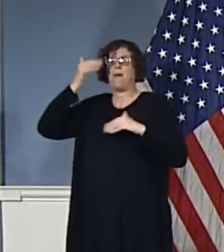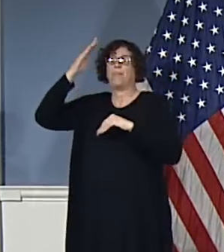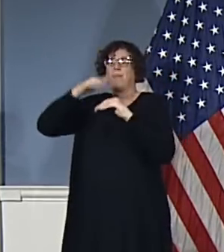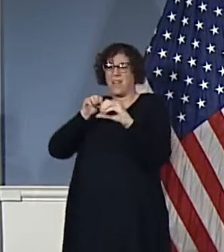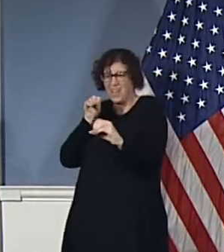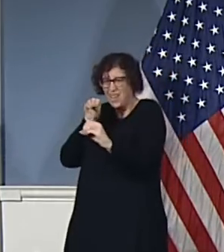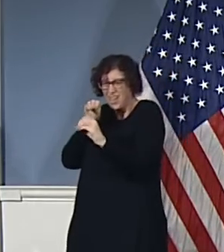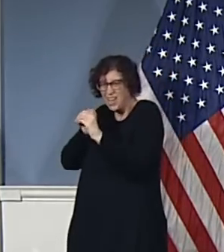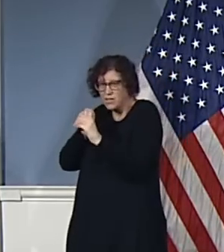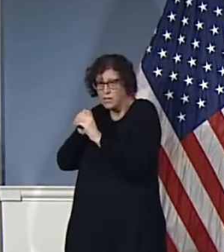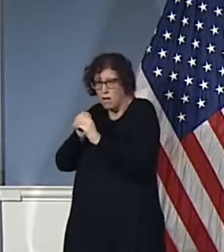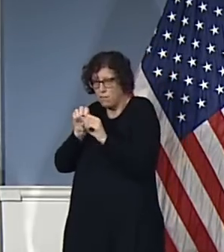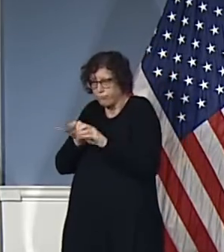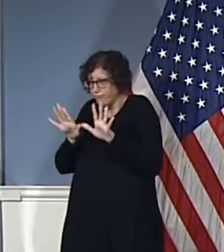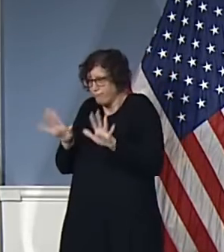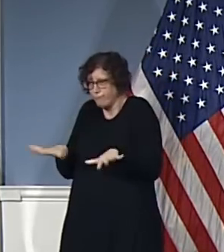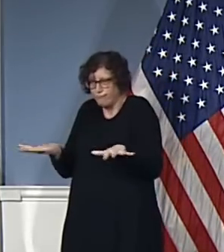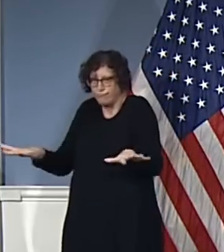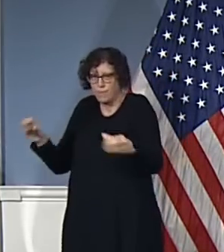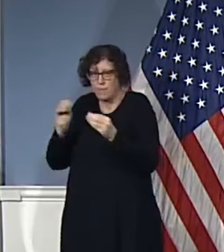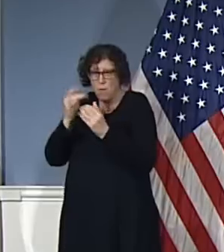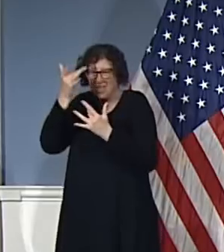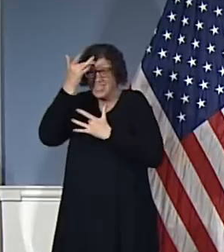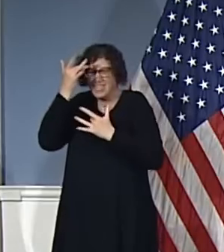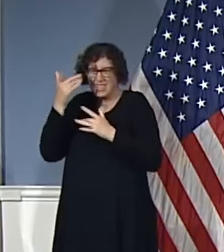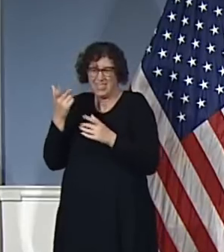Well said, Dr. Katz. With that,